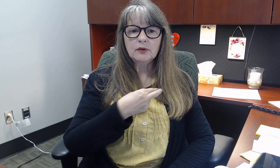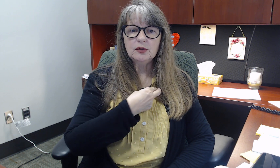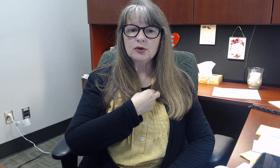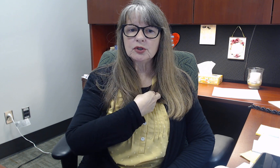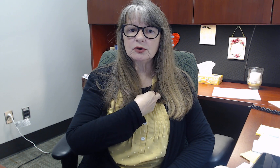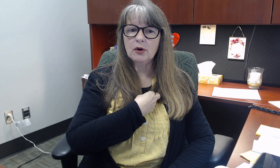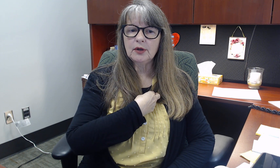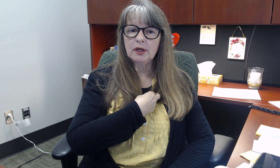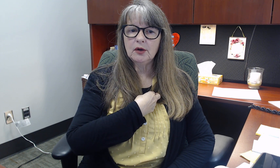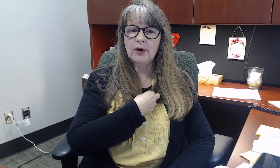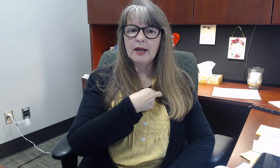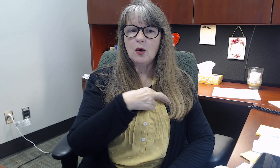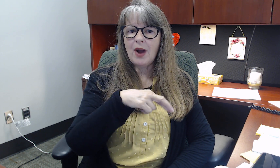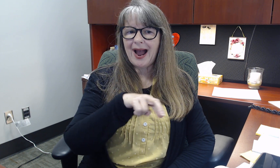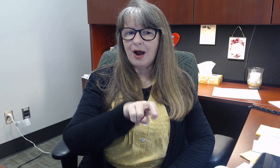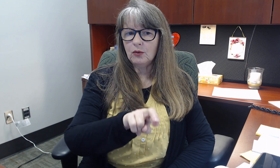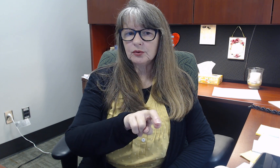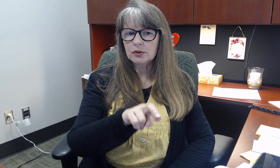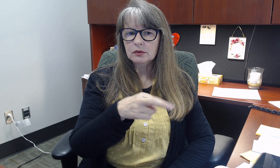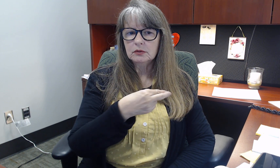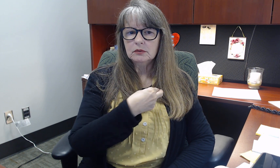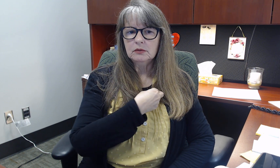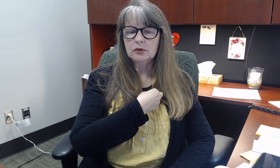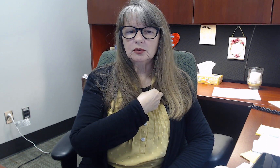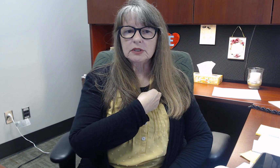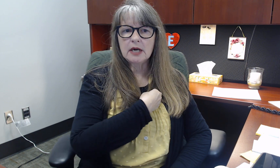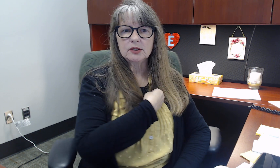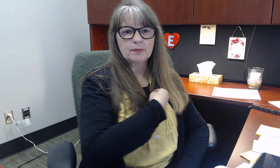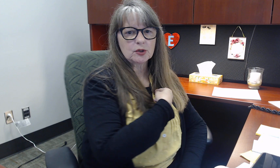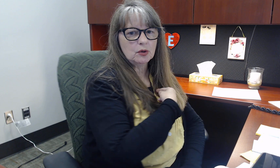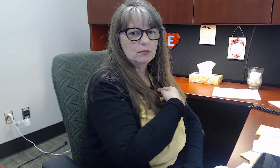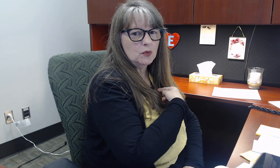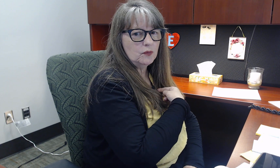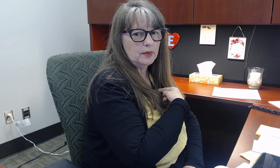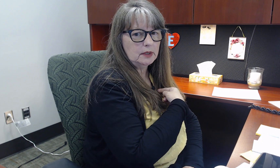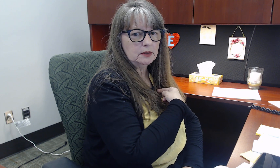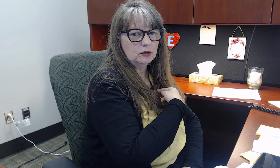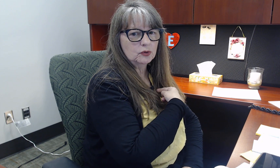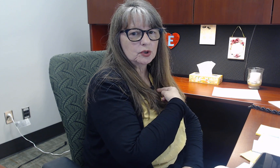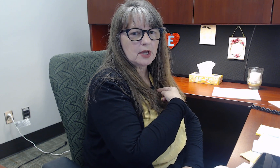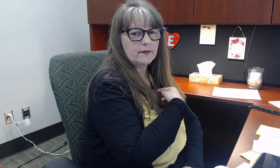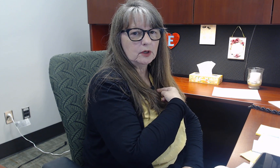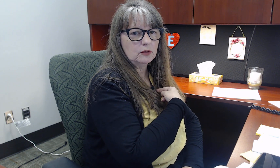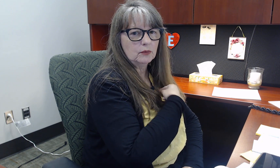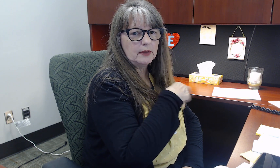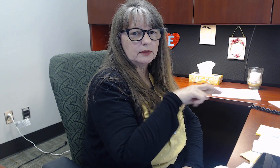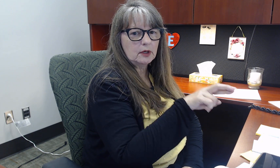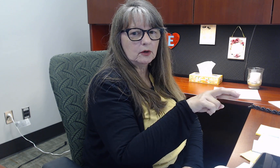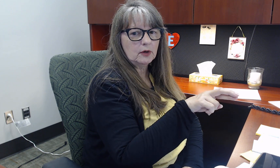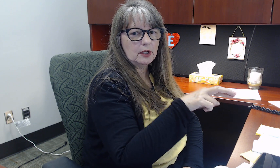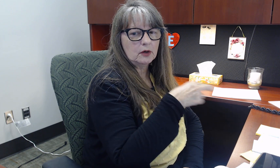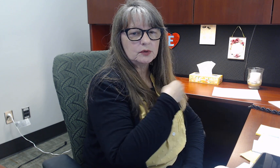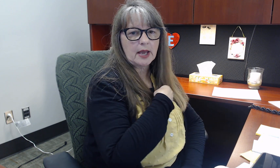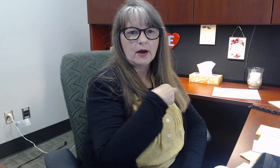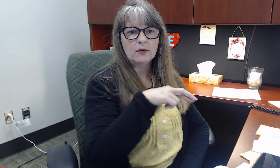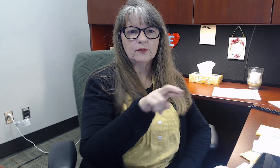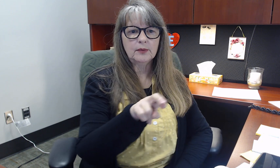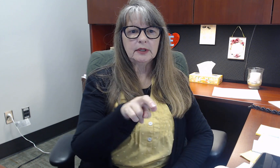just start here and go out. So it's not a special movement. You're just having it right there and it goes out for